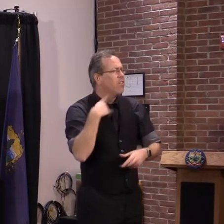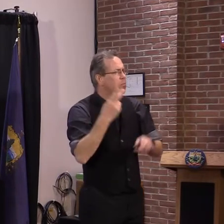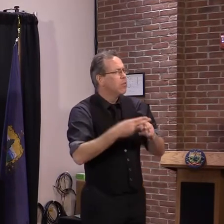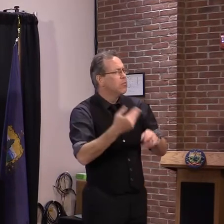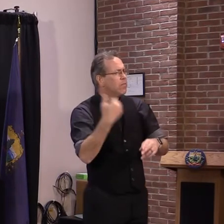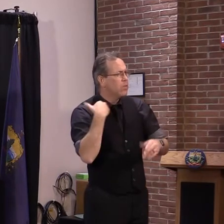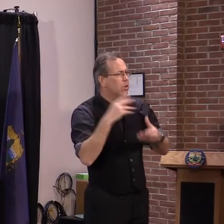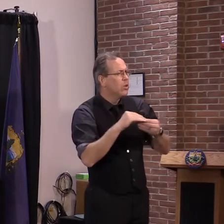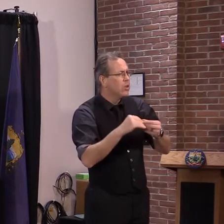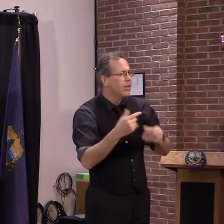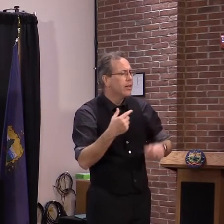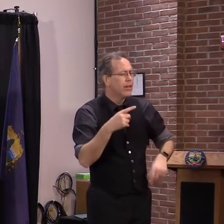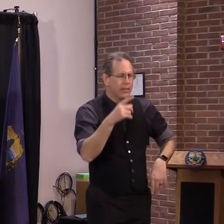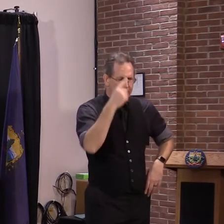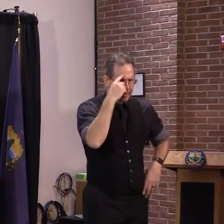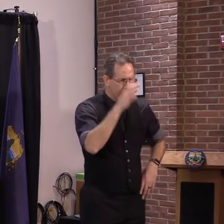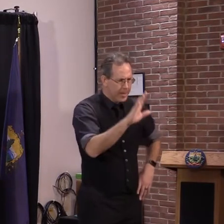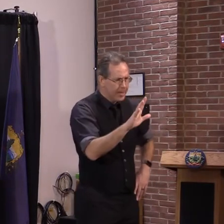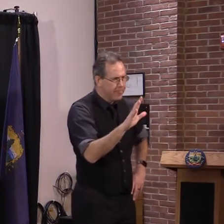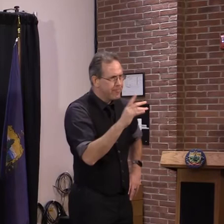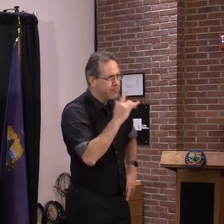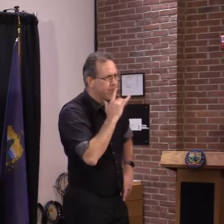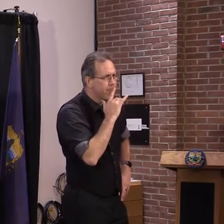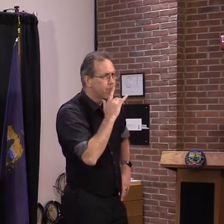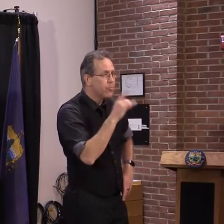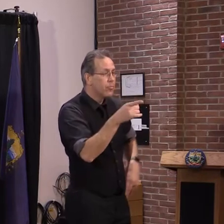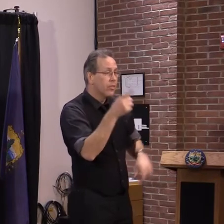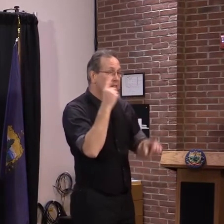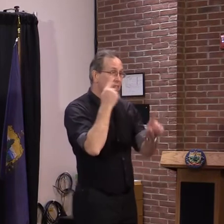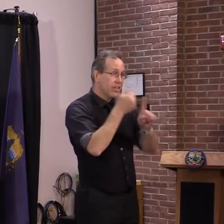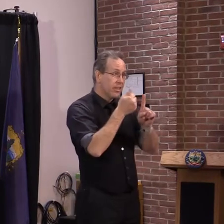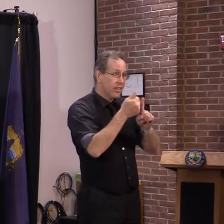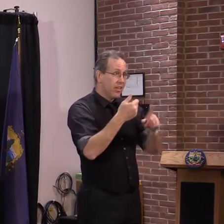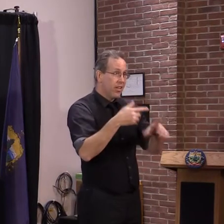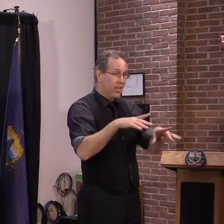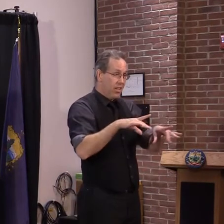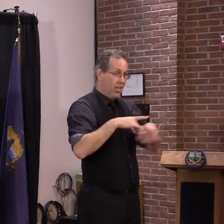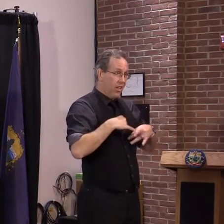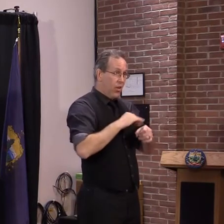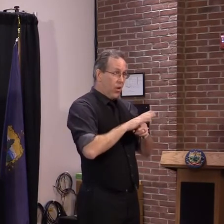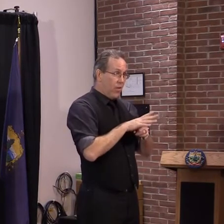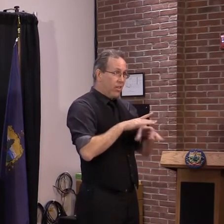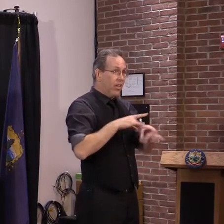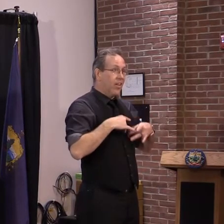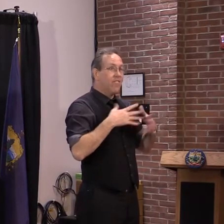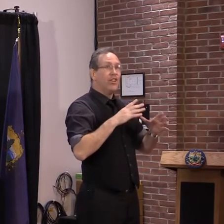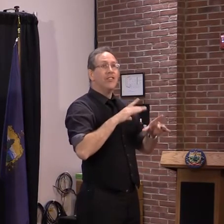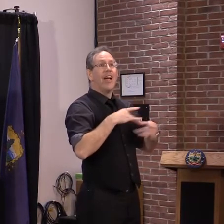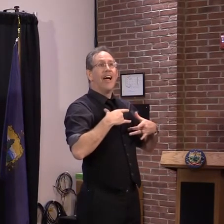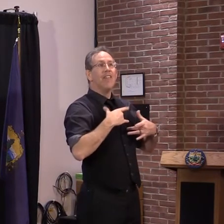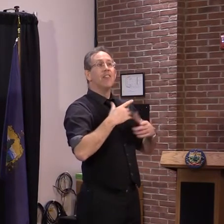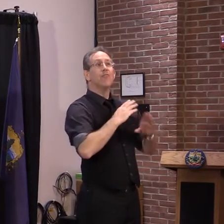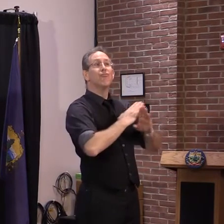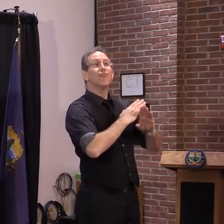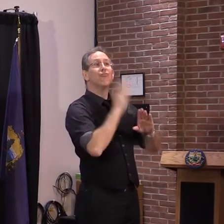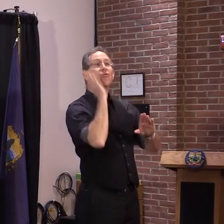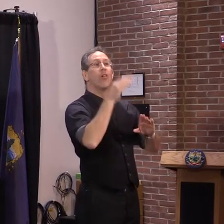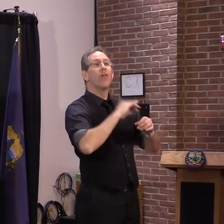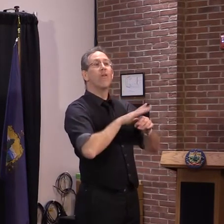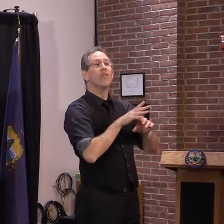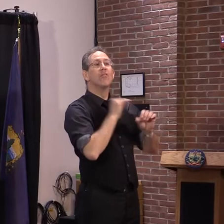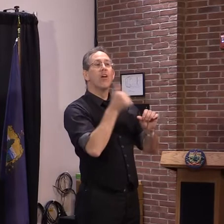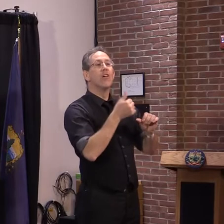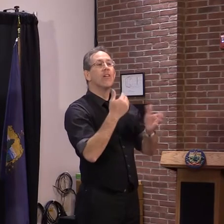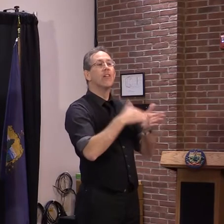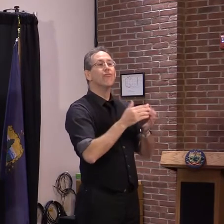you have had the virus, that you have immunity forever from that, and that's just not the